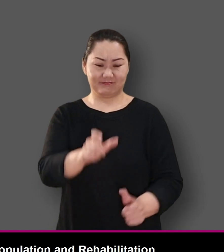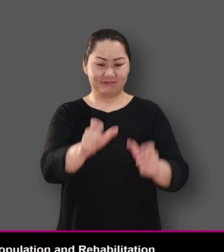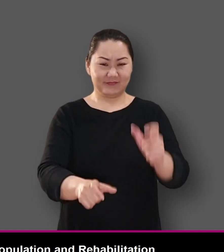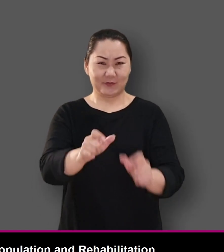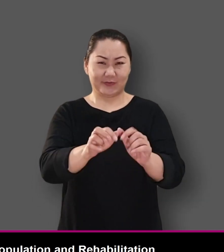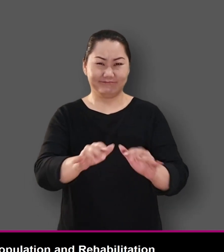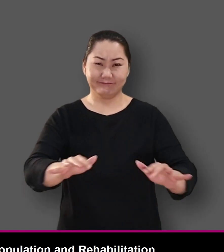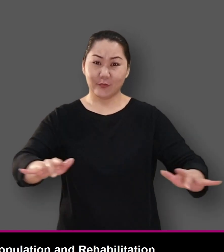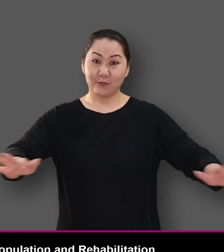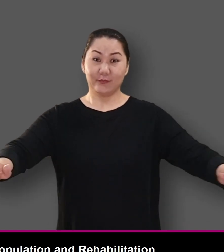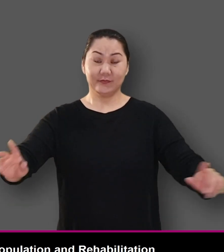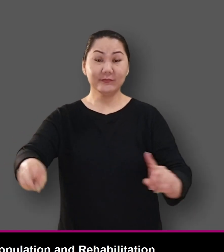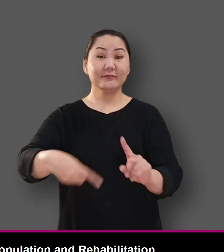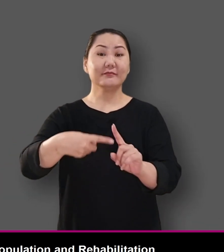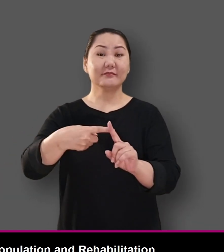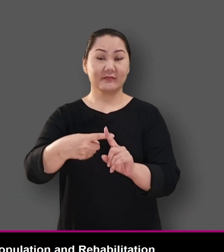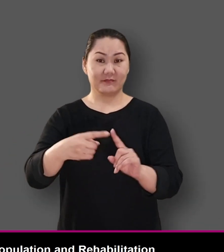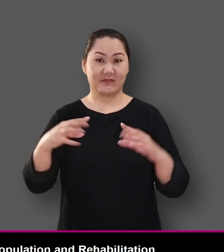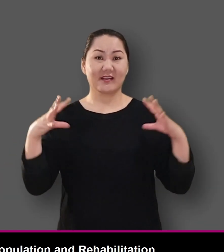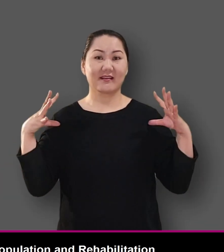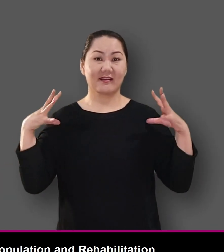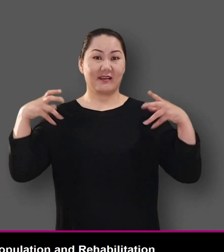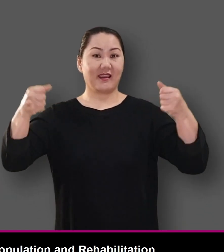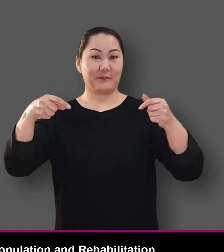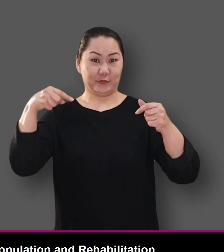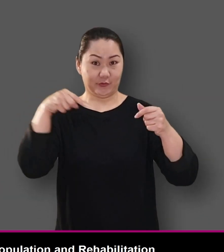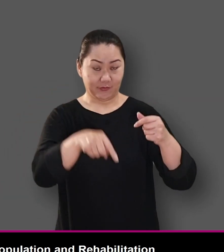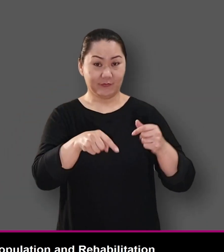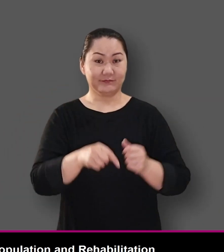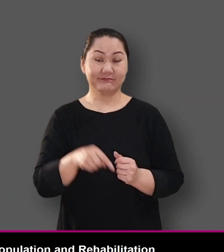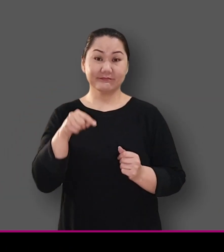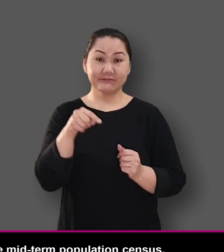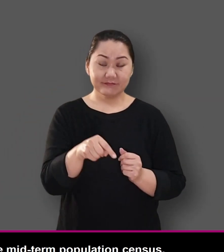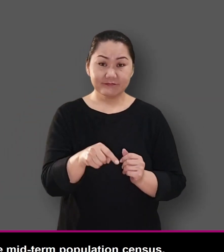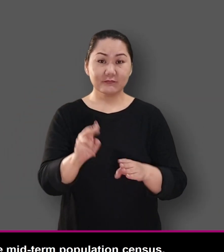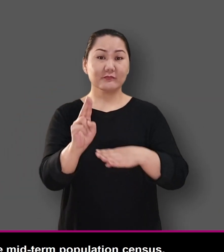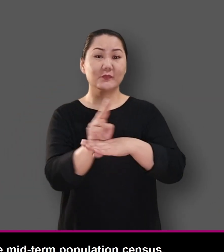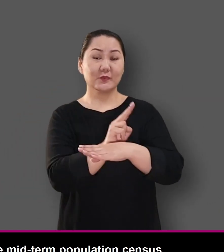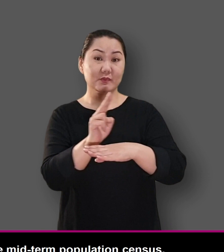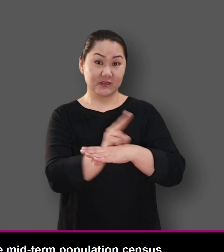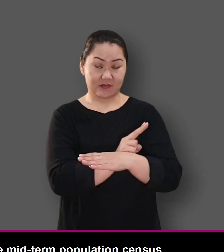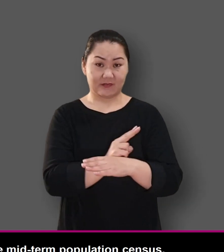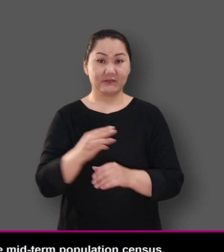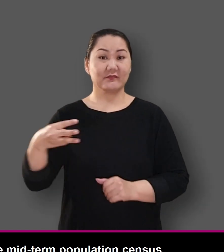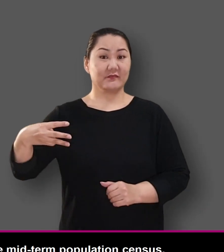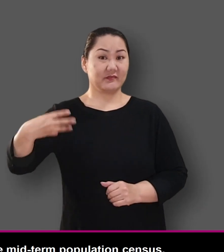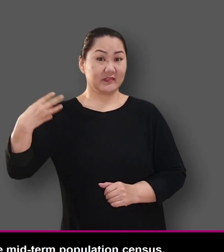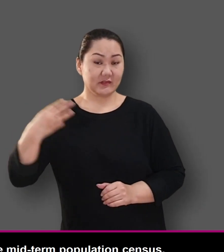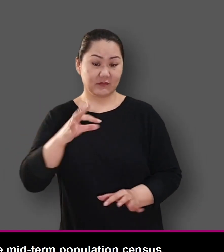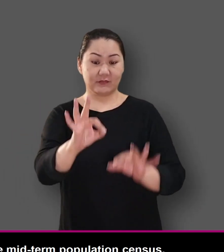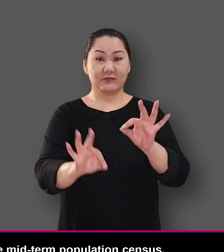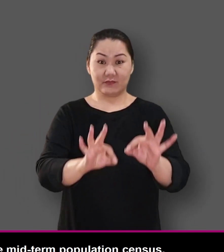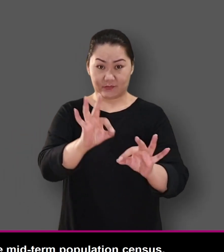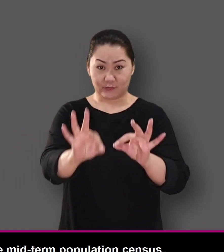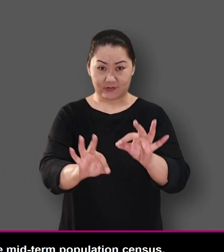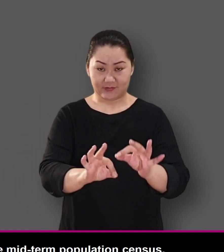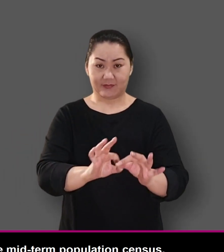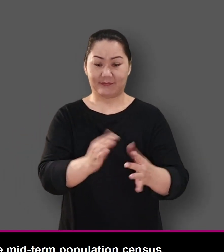to the Department of Population and Rehabilitation to embed the WGQ in the midterm population census.